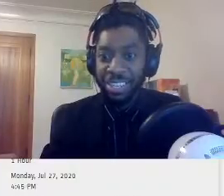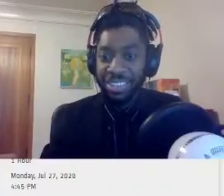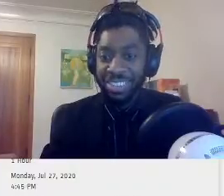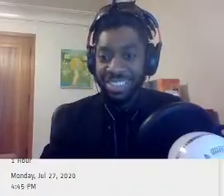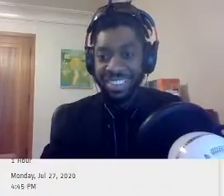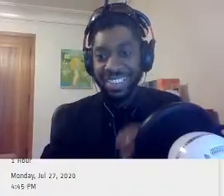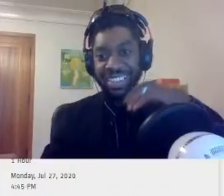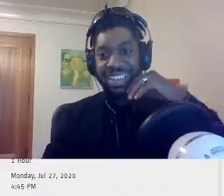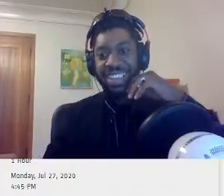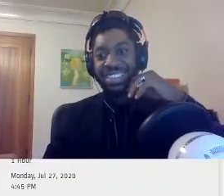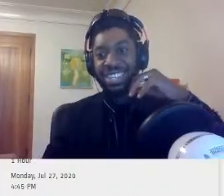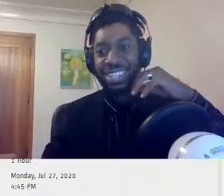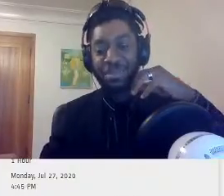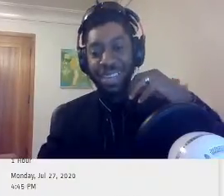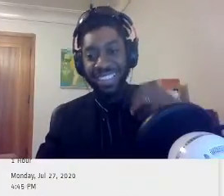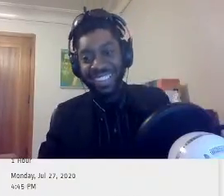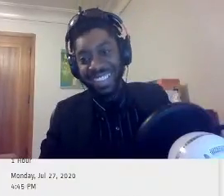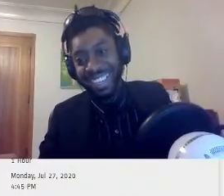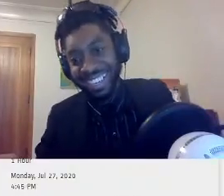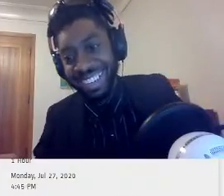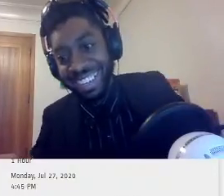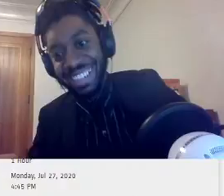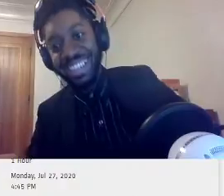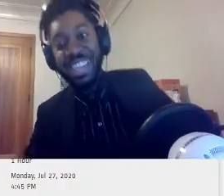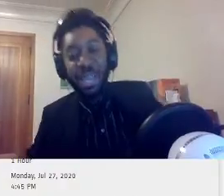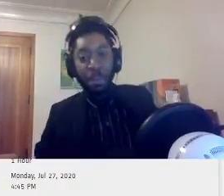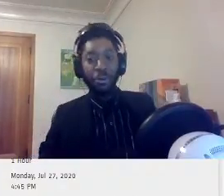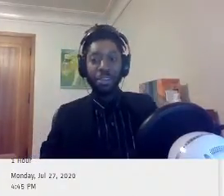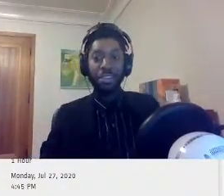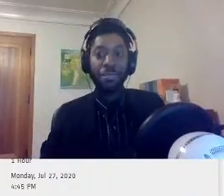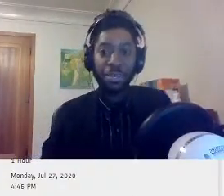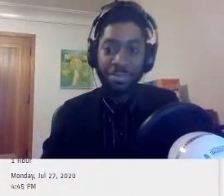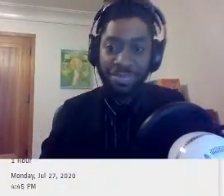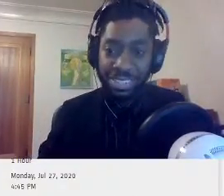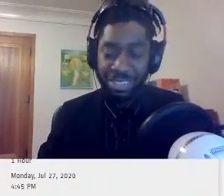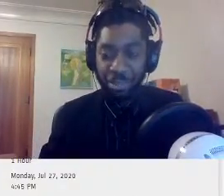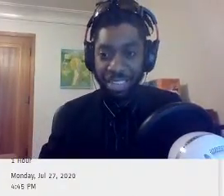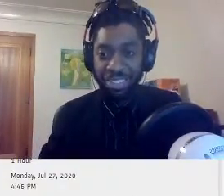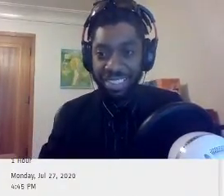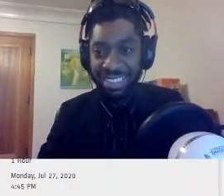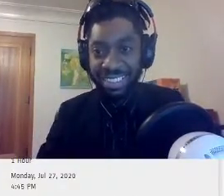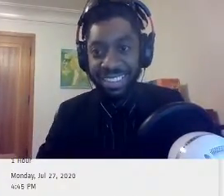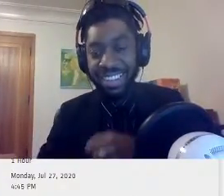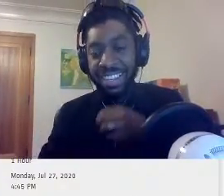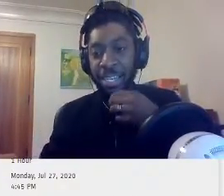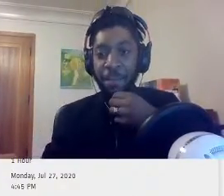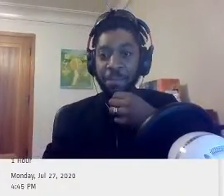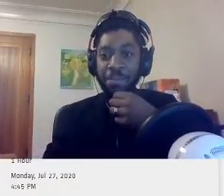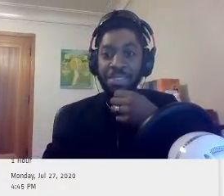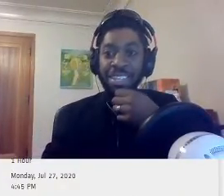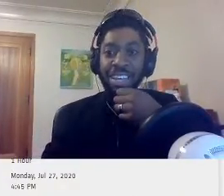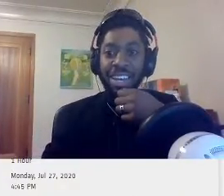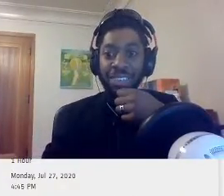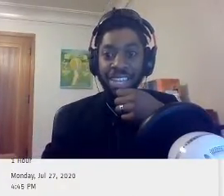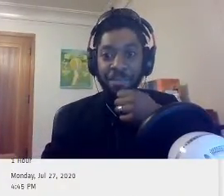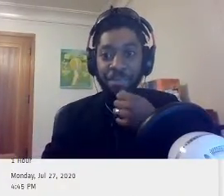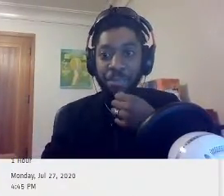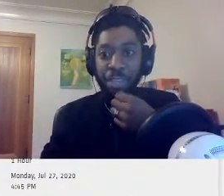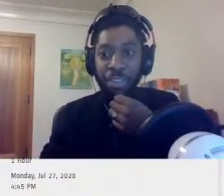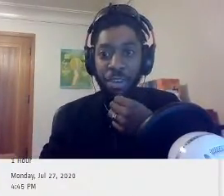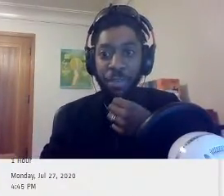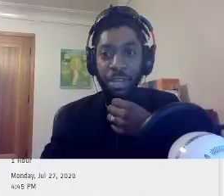dear leaders, your niece peasants, Boris, I love you. You're the best. Oh